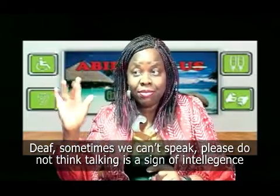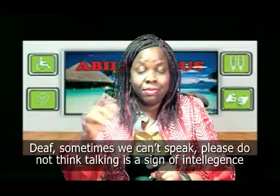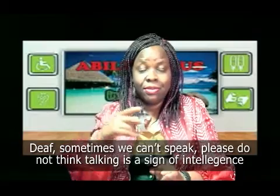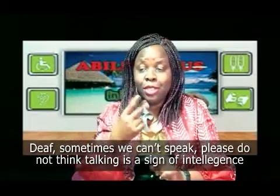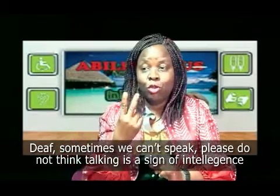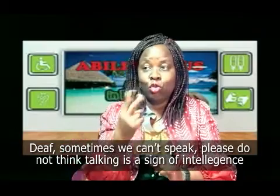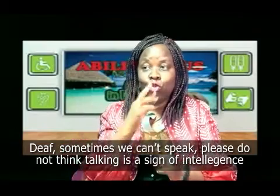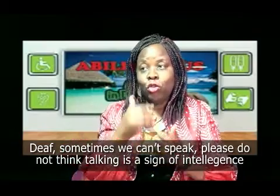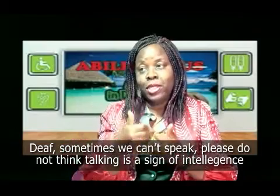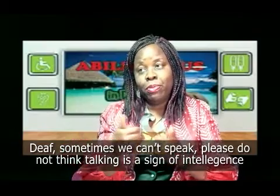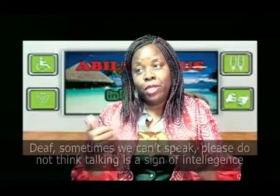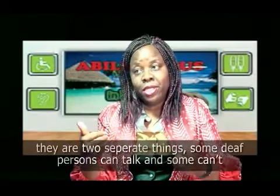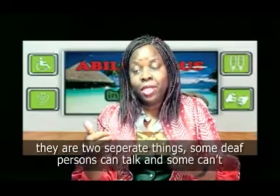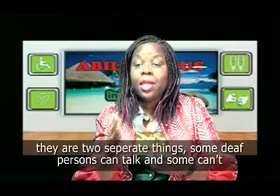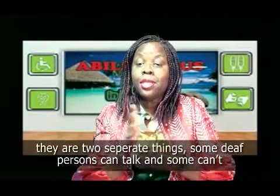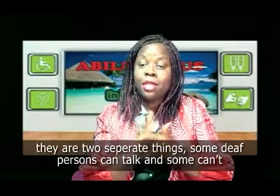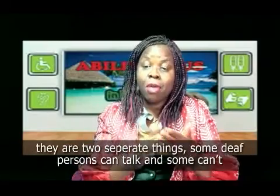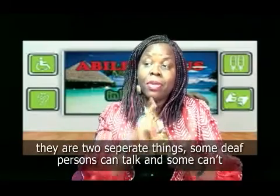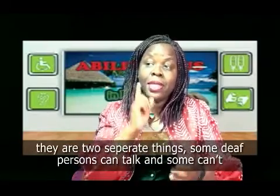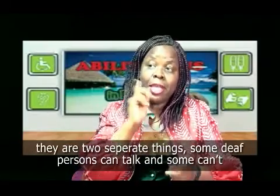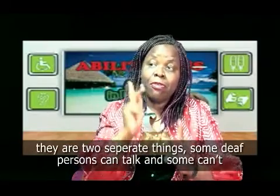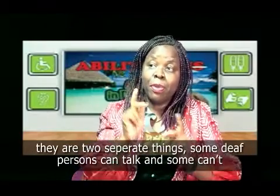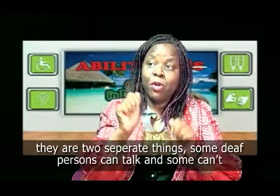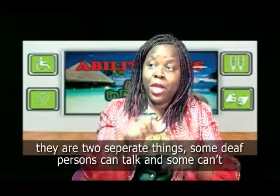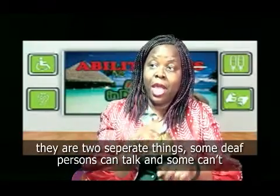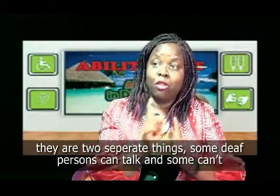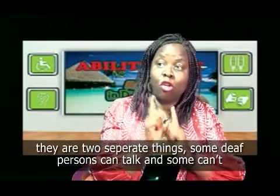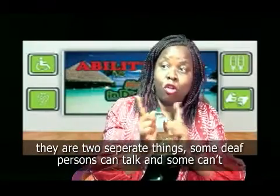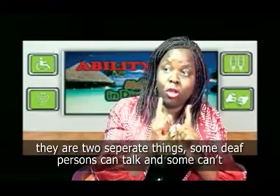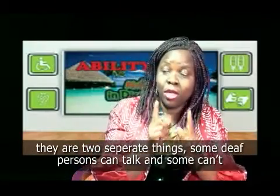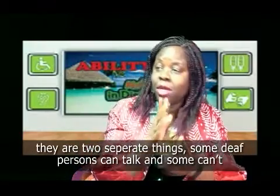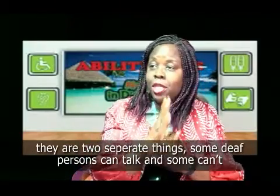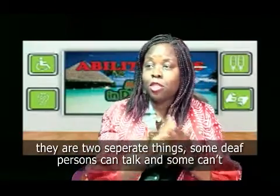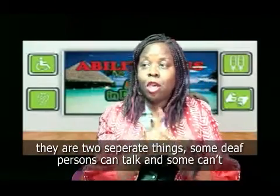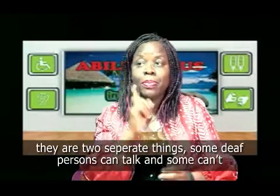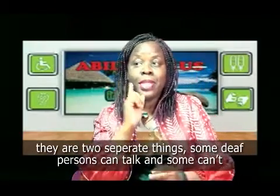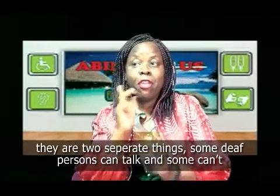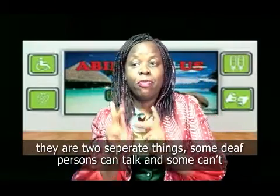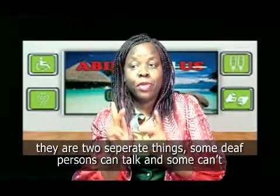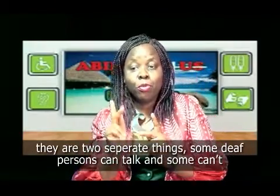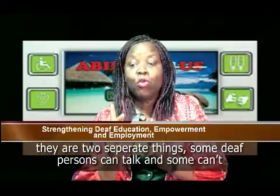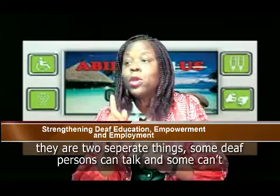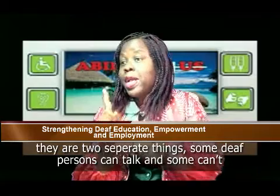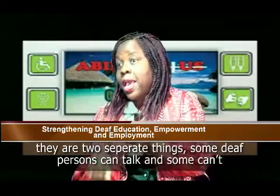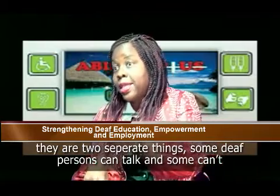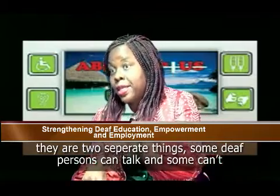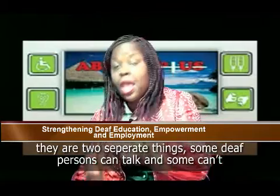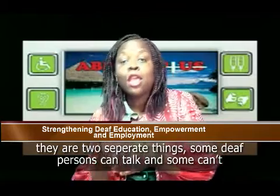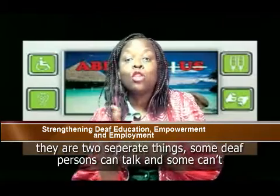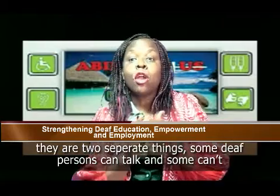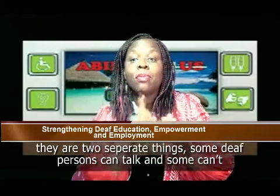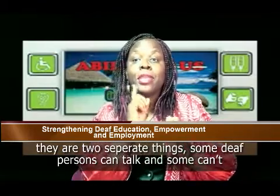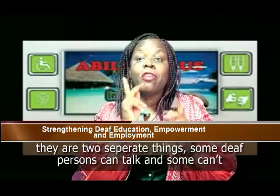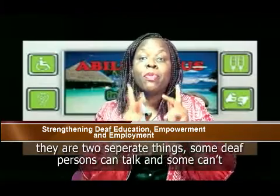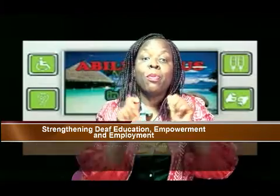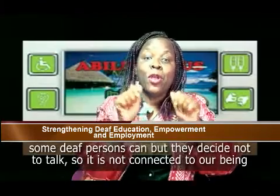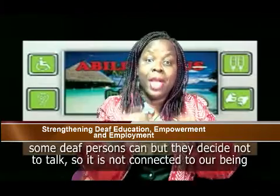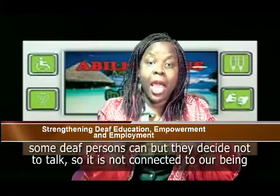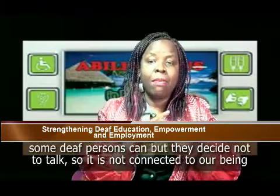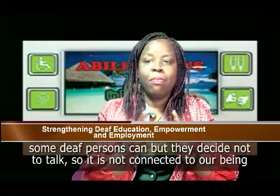sign of intelligence. They are two separate things. Some deaf persons can talk and some deaf persons can't. Some deaf